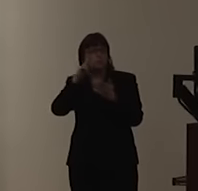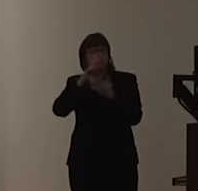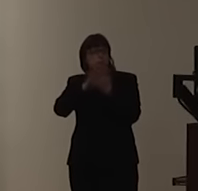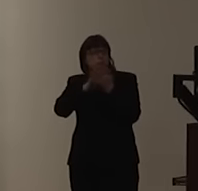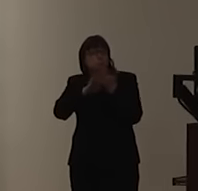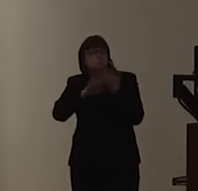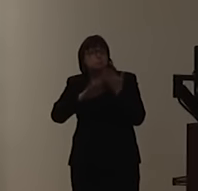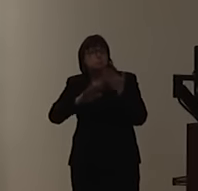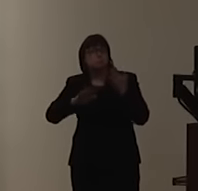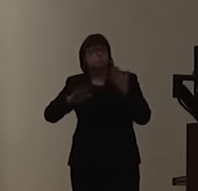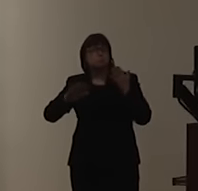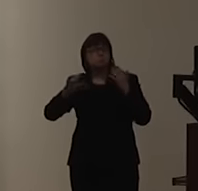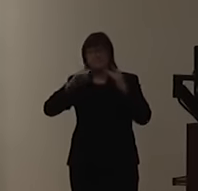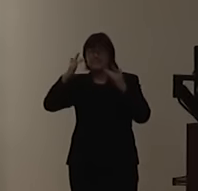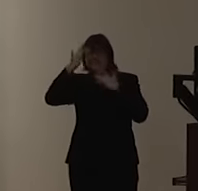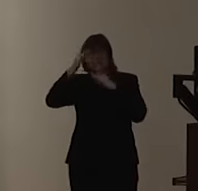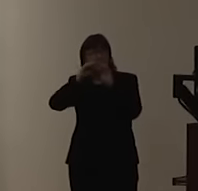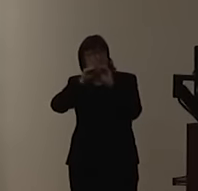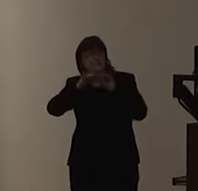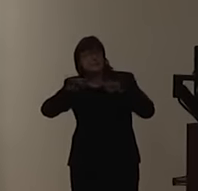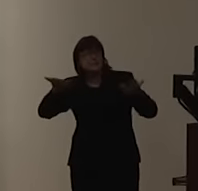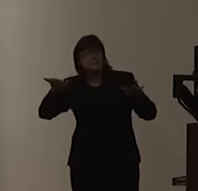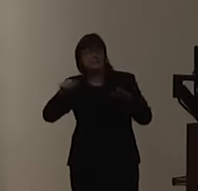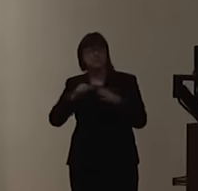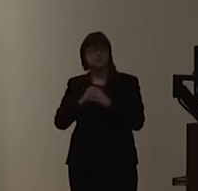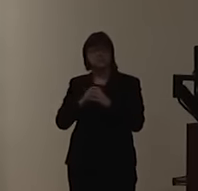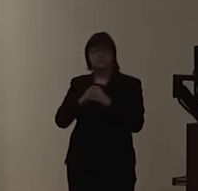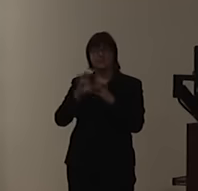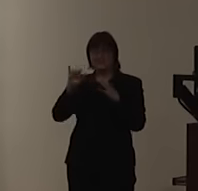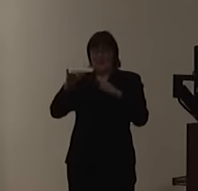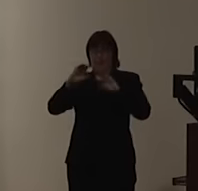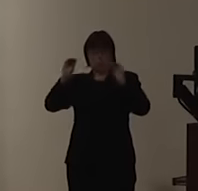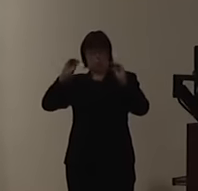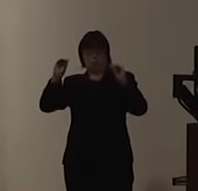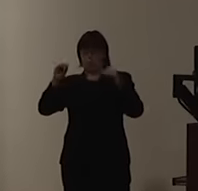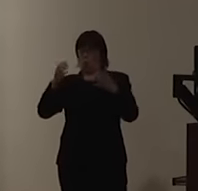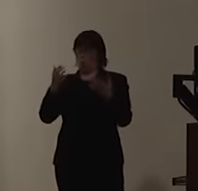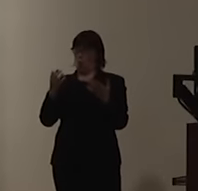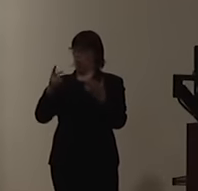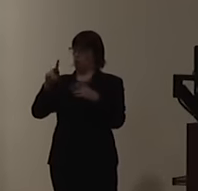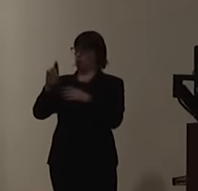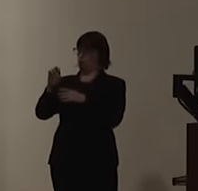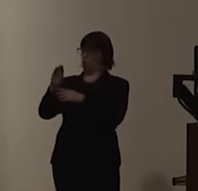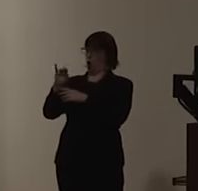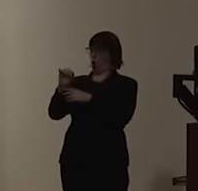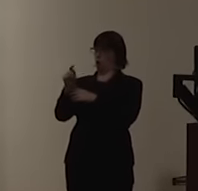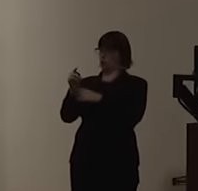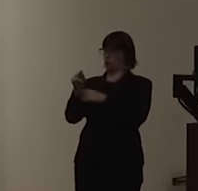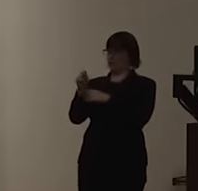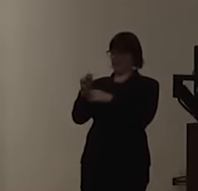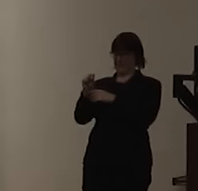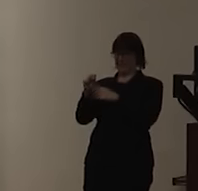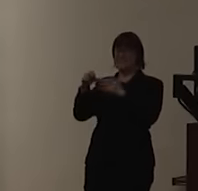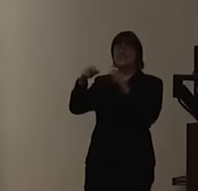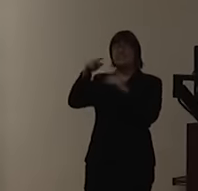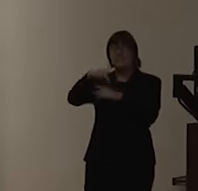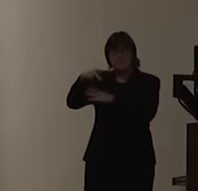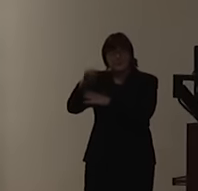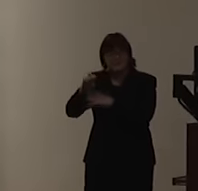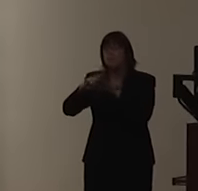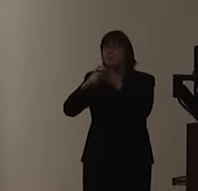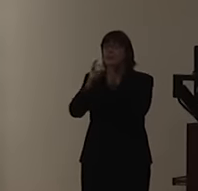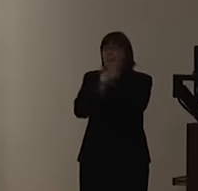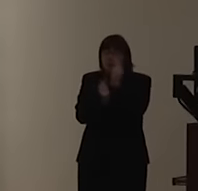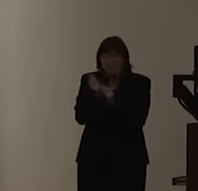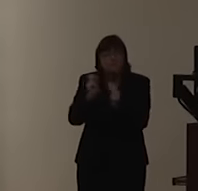no stopping it without what are called barrier precautions. And what are those? Gloves, gowns.